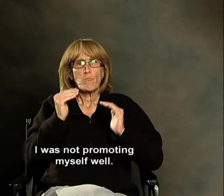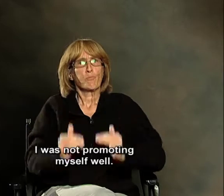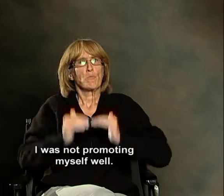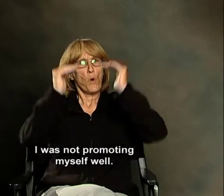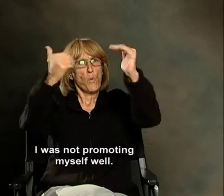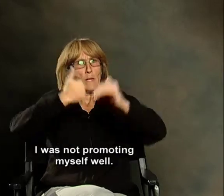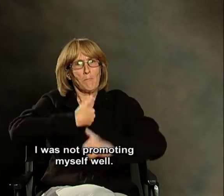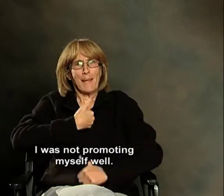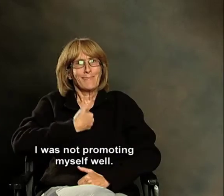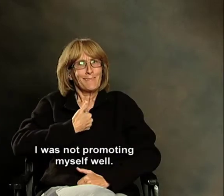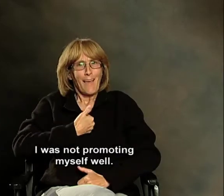promoting myself well.